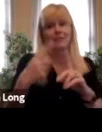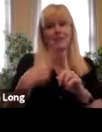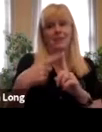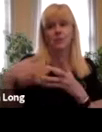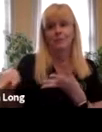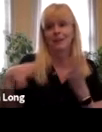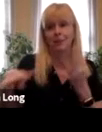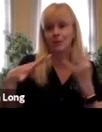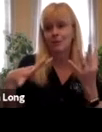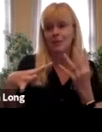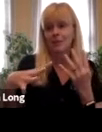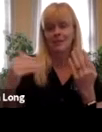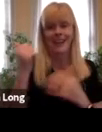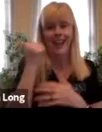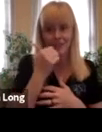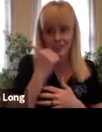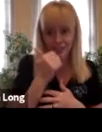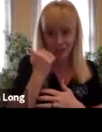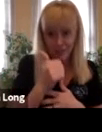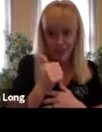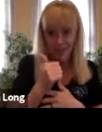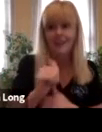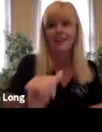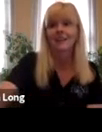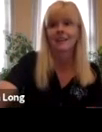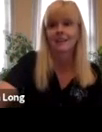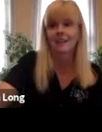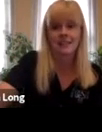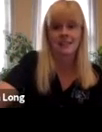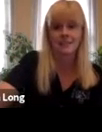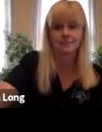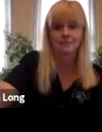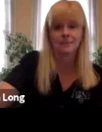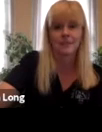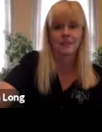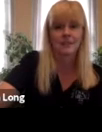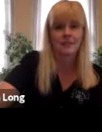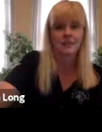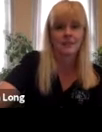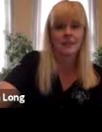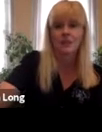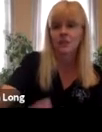now and for many months, we've been uploading something every single day.